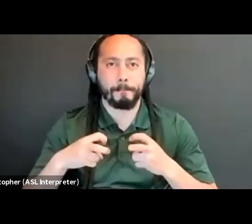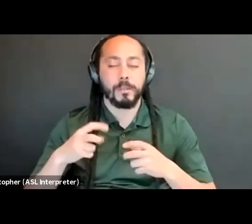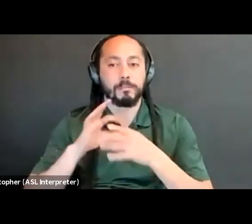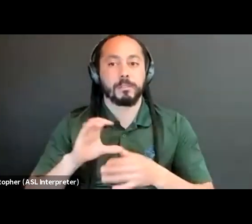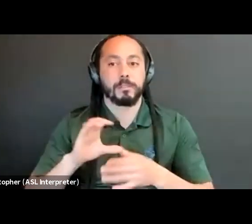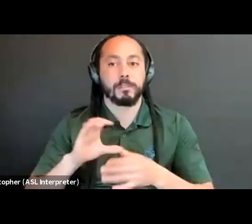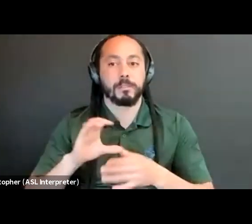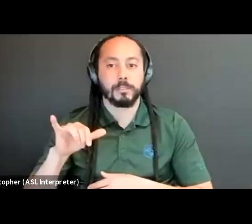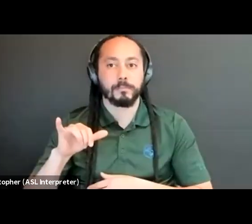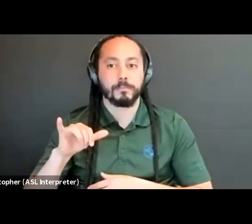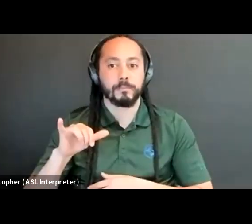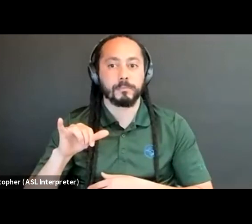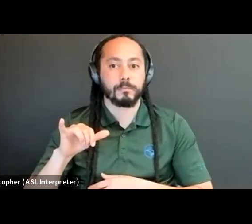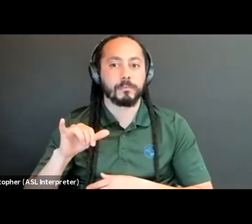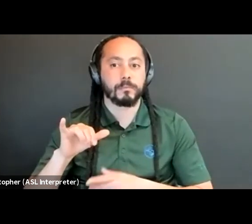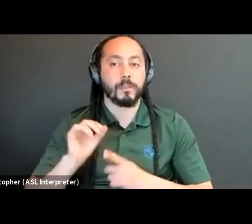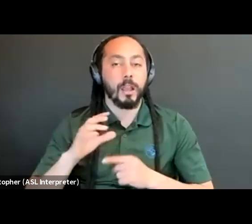also many abused